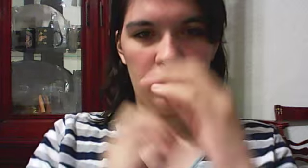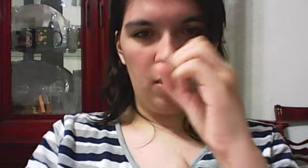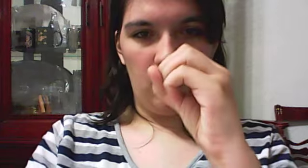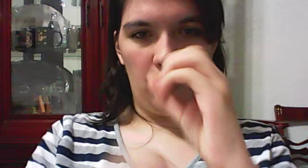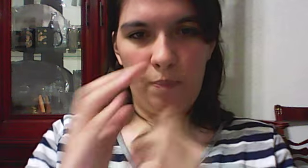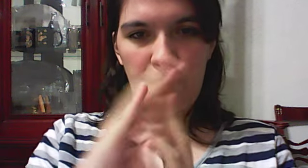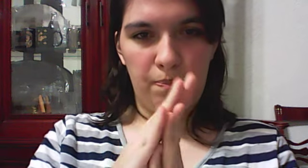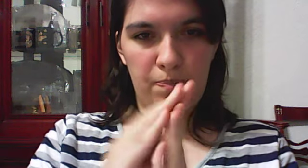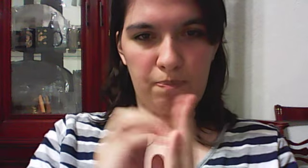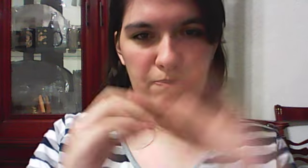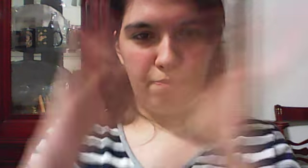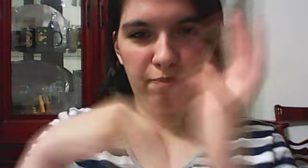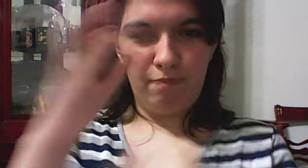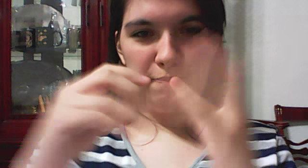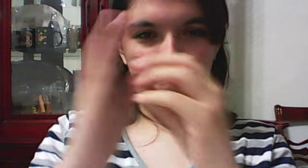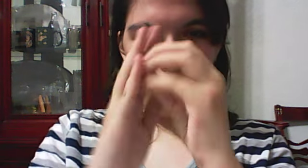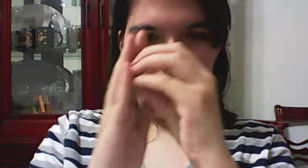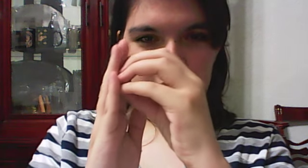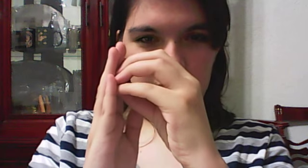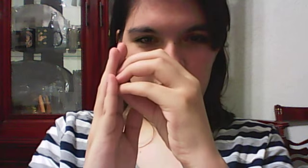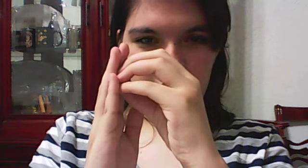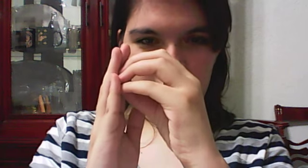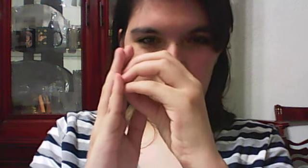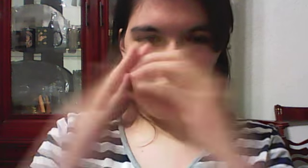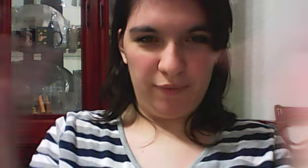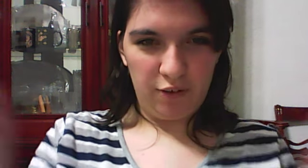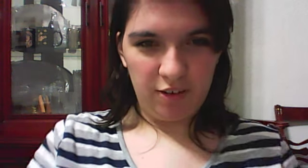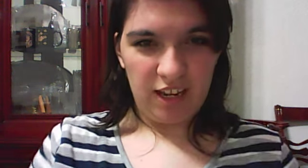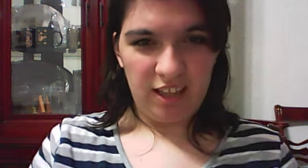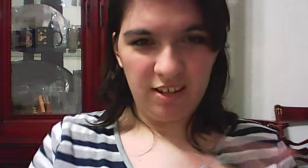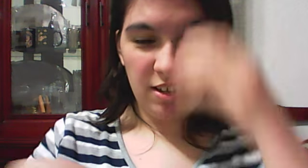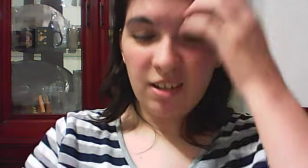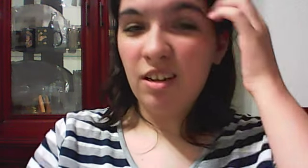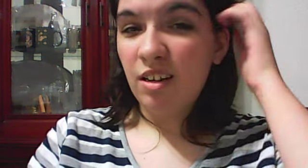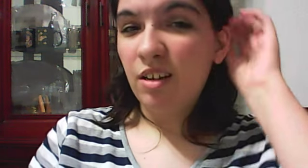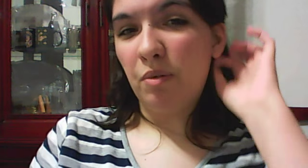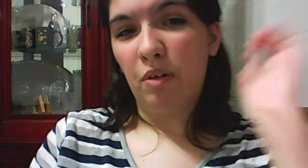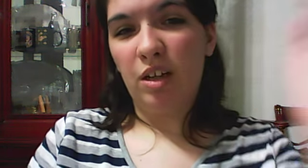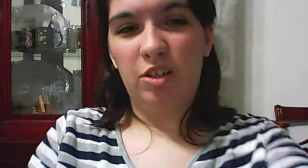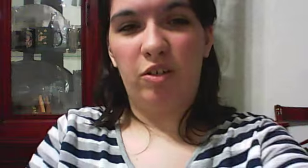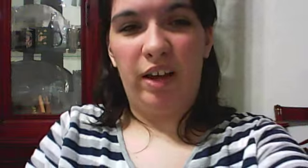-O... P... Whatever that is. Well, I'll try.